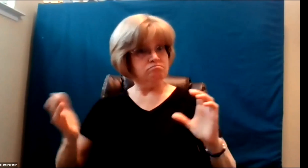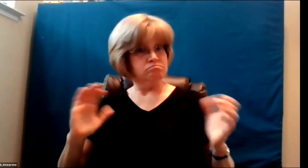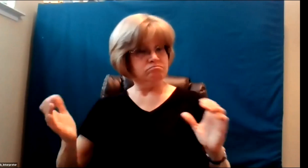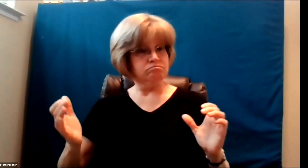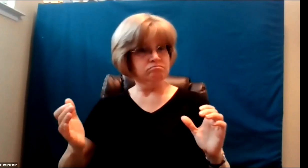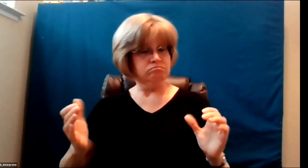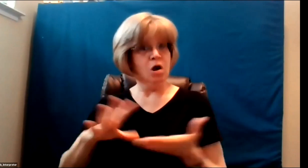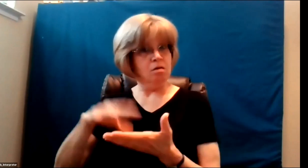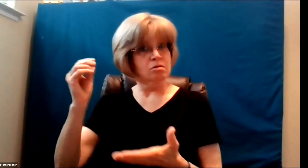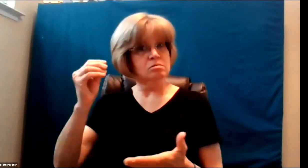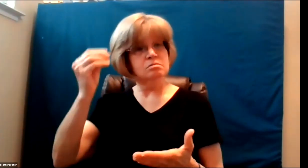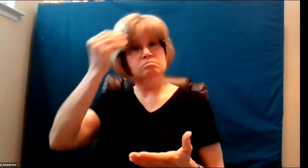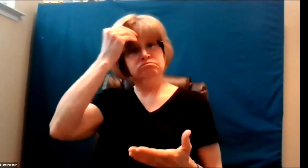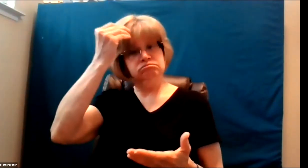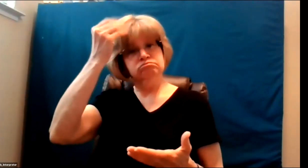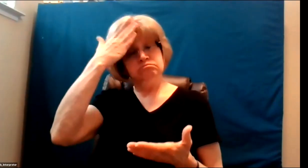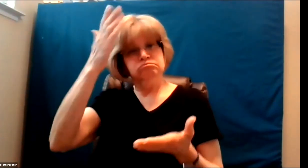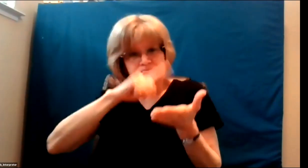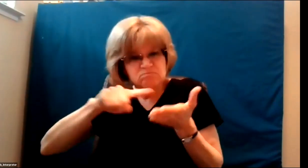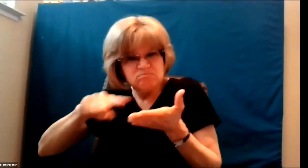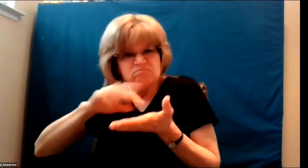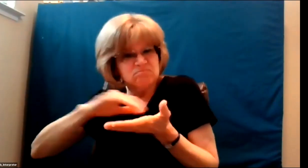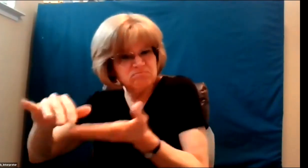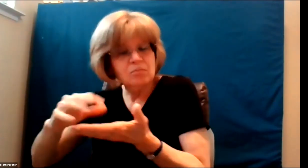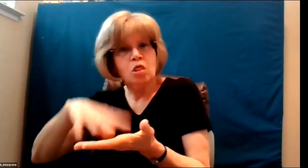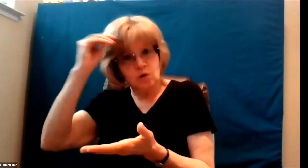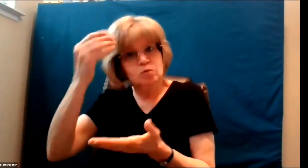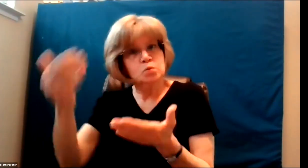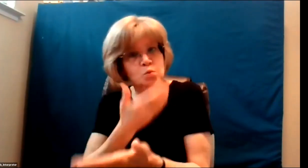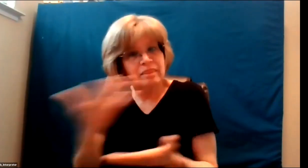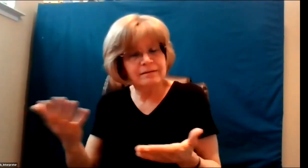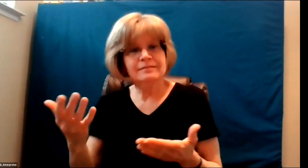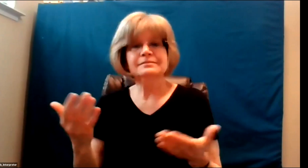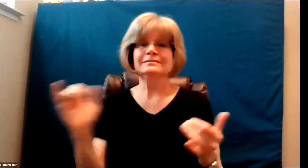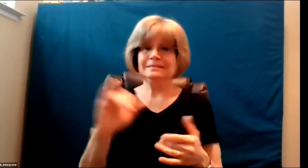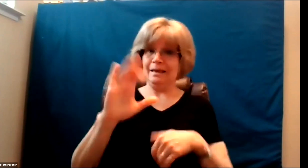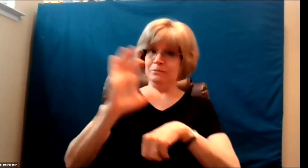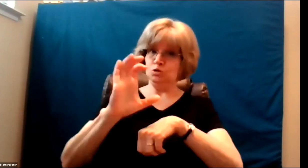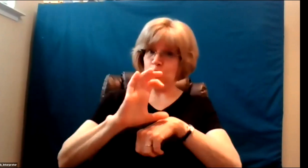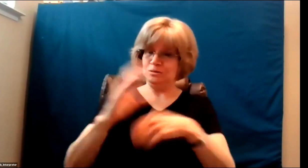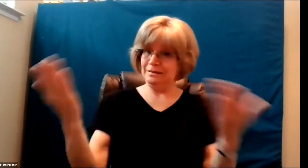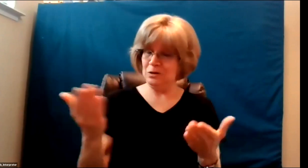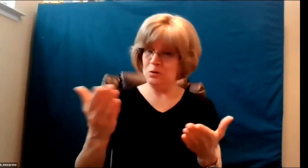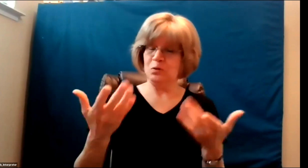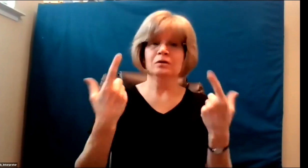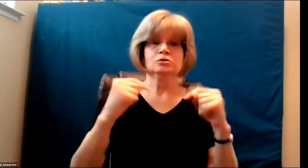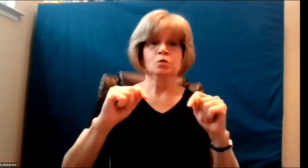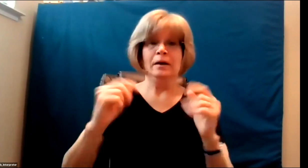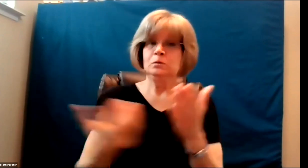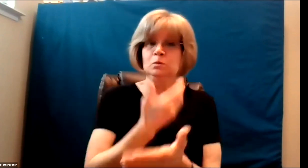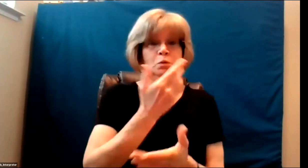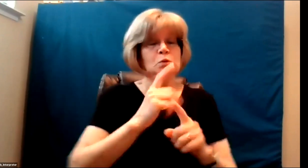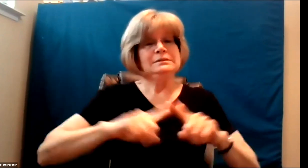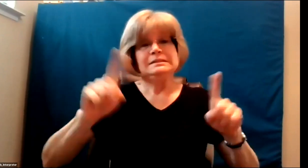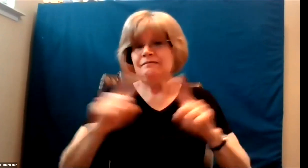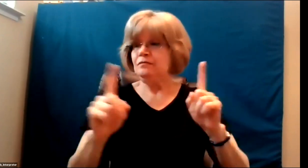learned. At Grove, that's why we're trying new things in worship, to help us worship better and